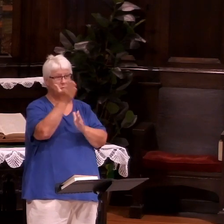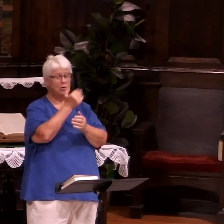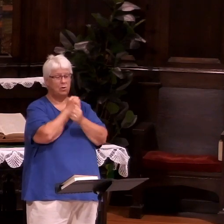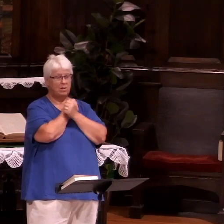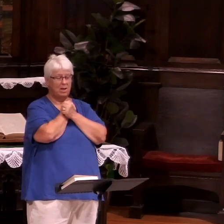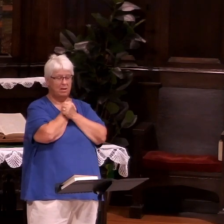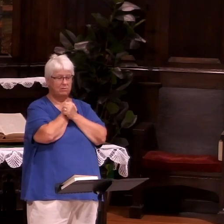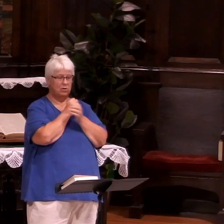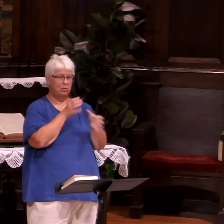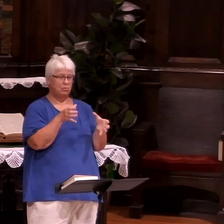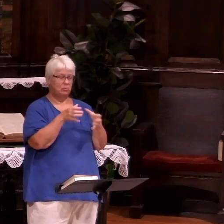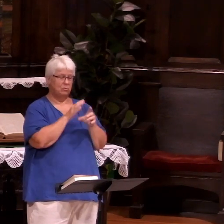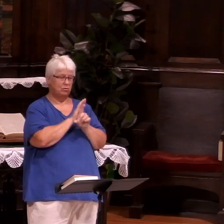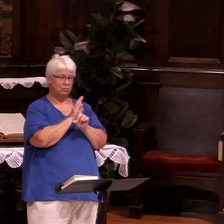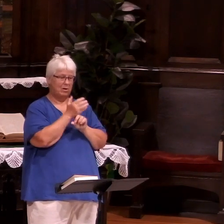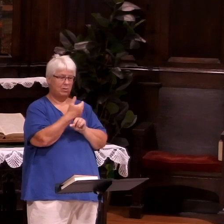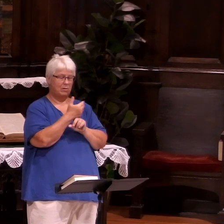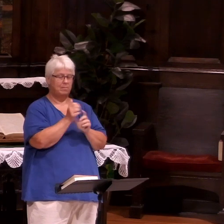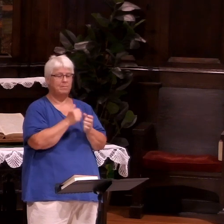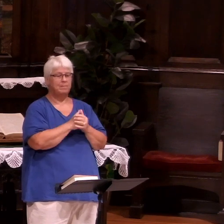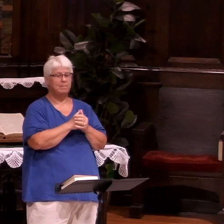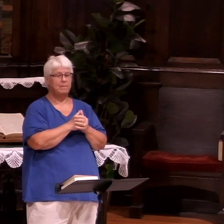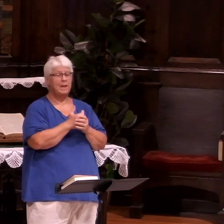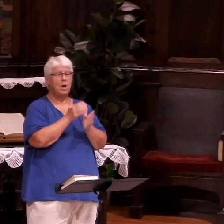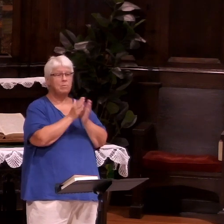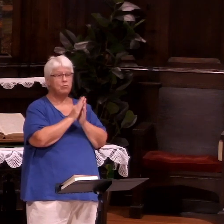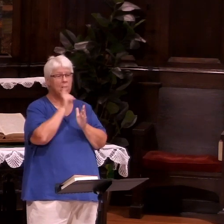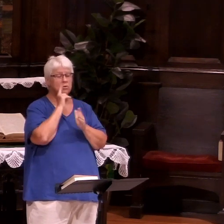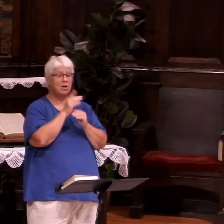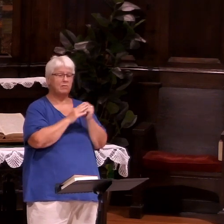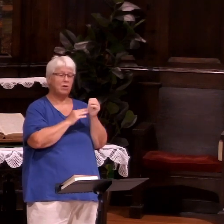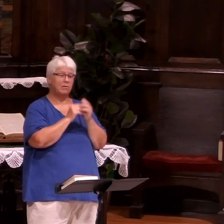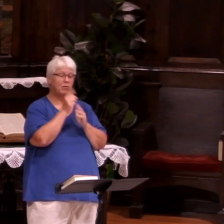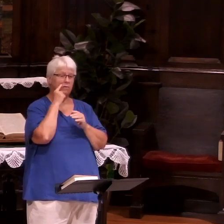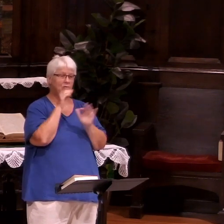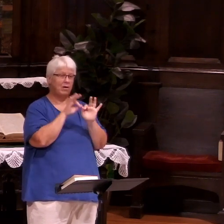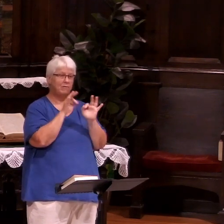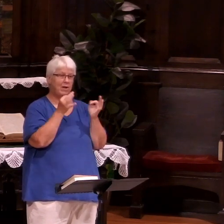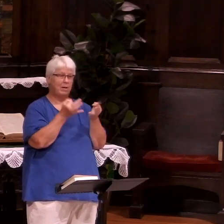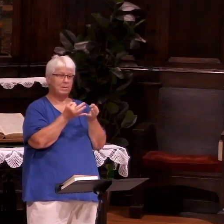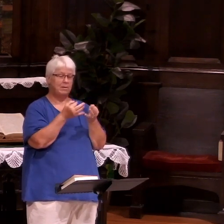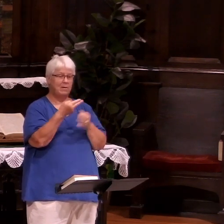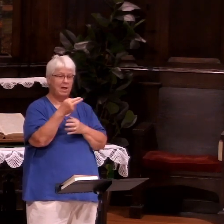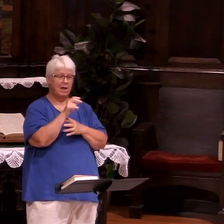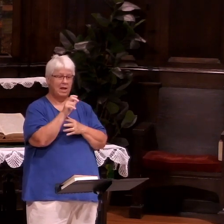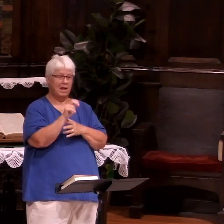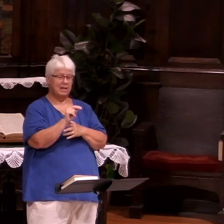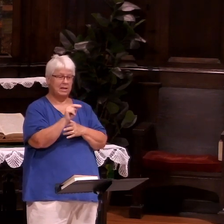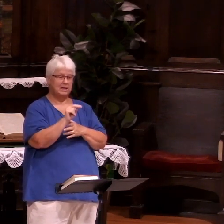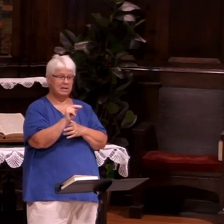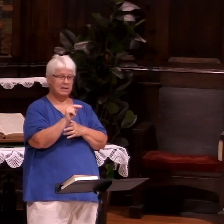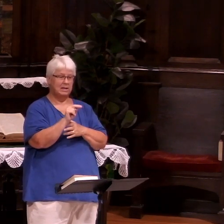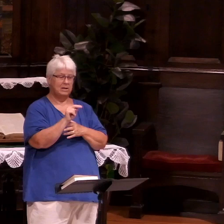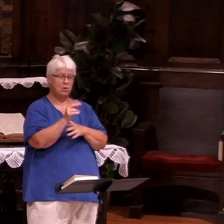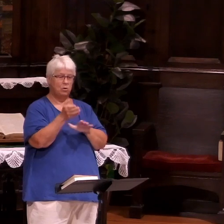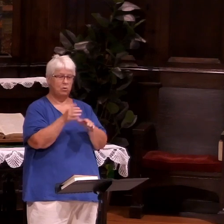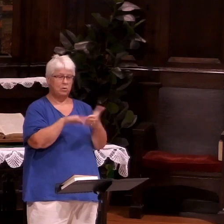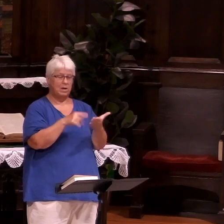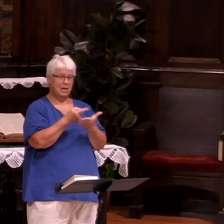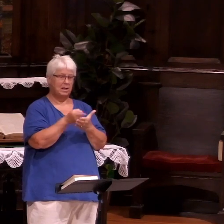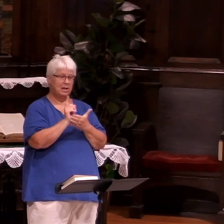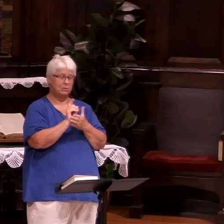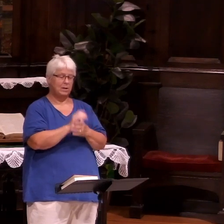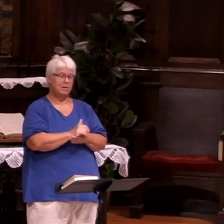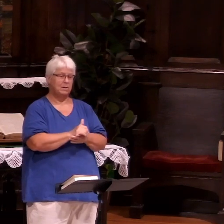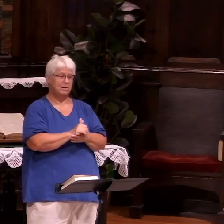love to surround them. God, we also ask for prayers of comfort for the family of Helen Silchenko, who died last